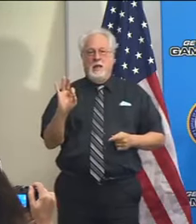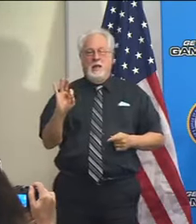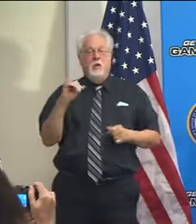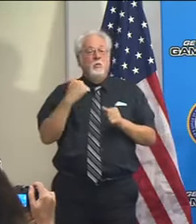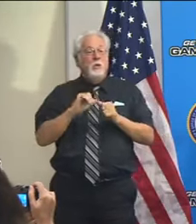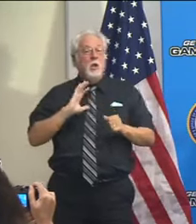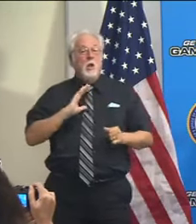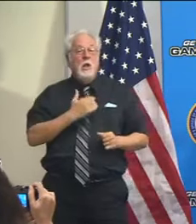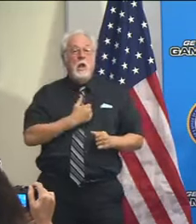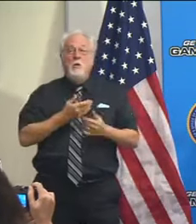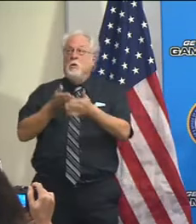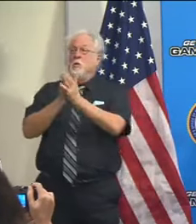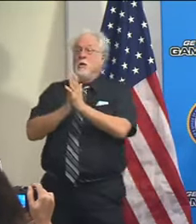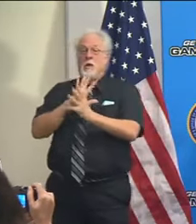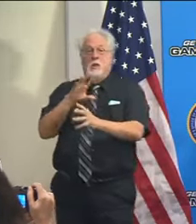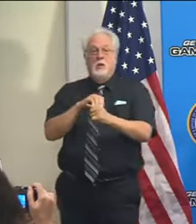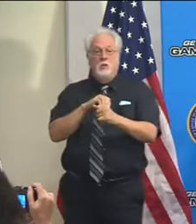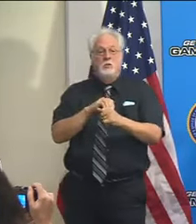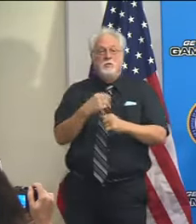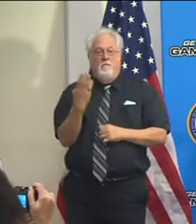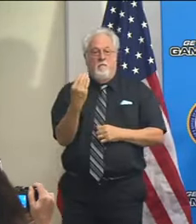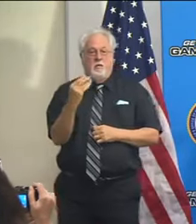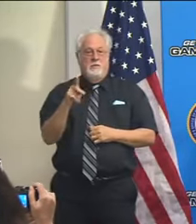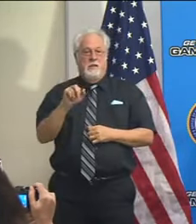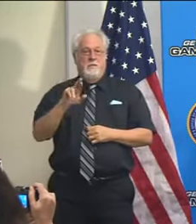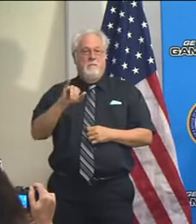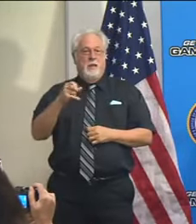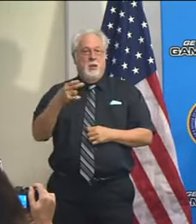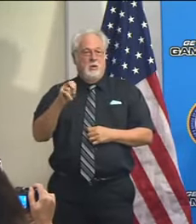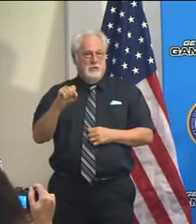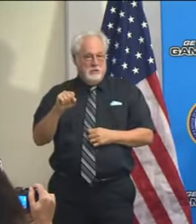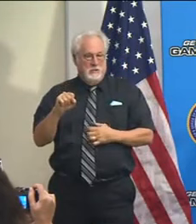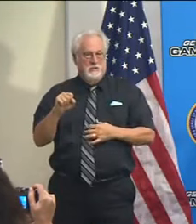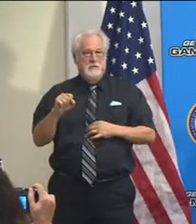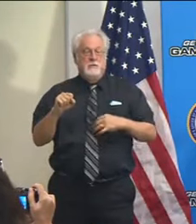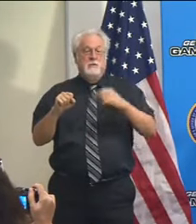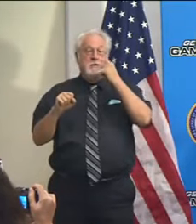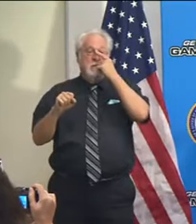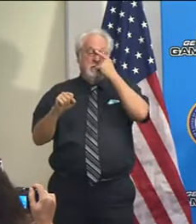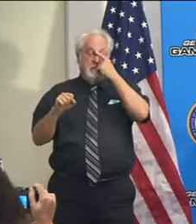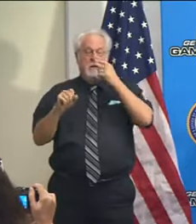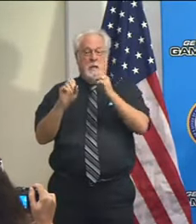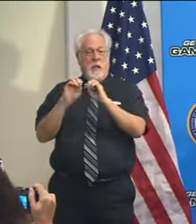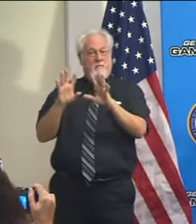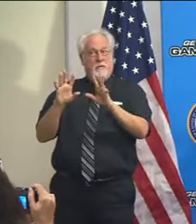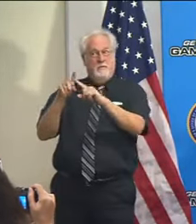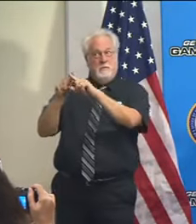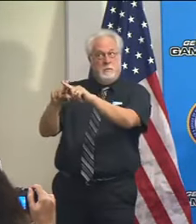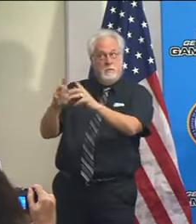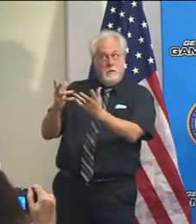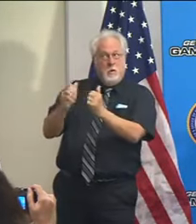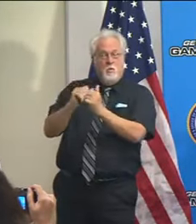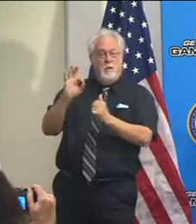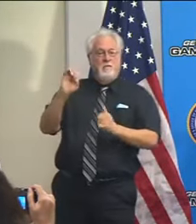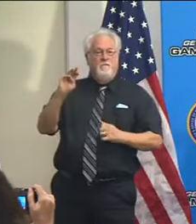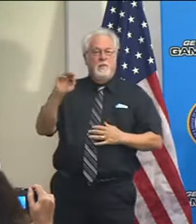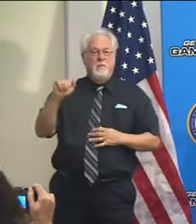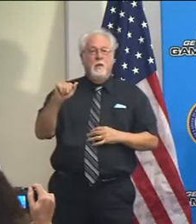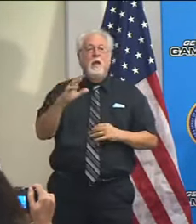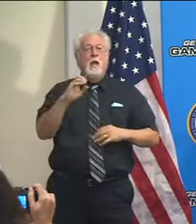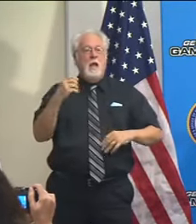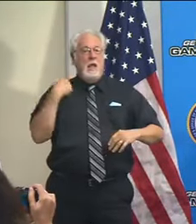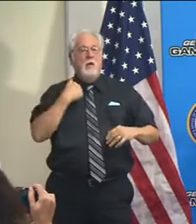recall, our request includes an additional 14 parishes. And obviously that remains pending with FEMA. And